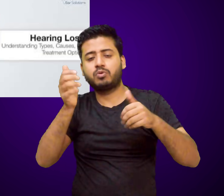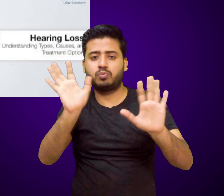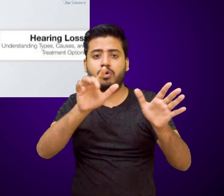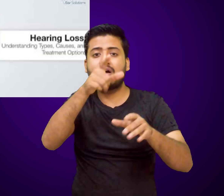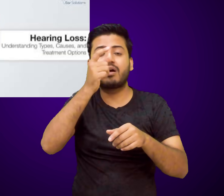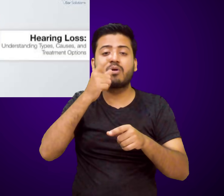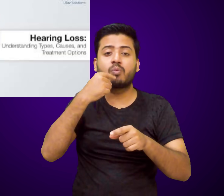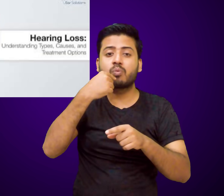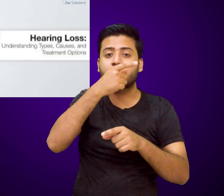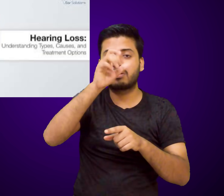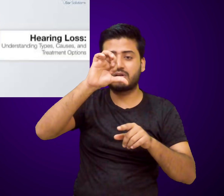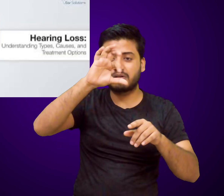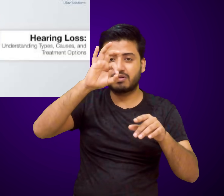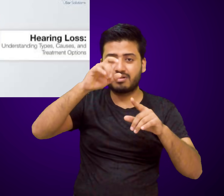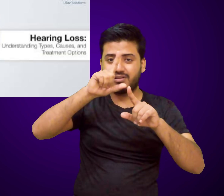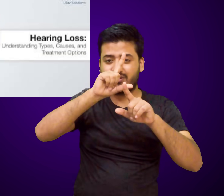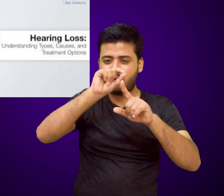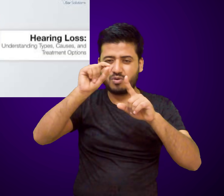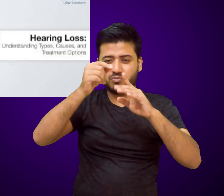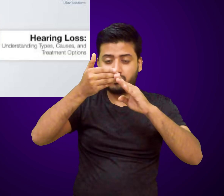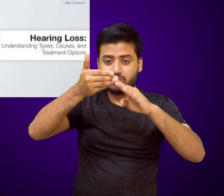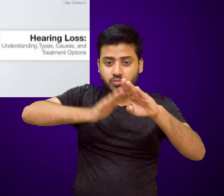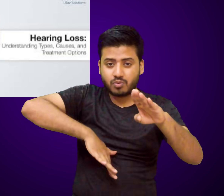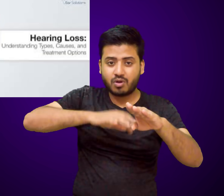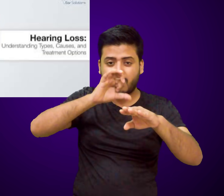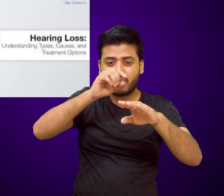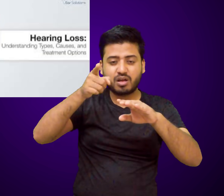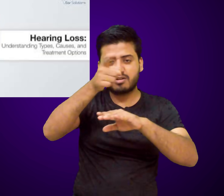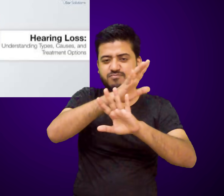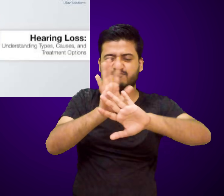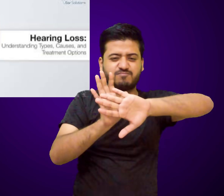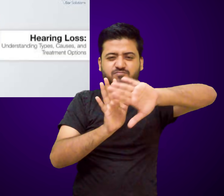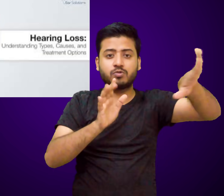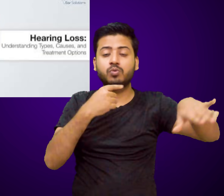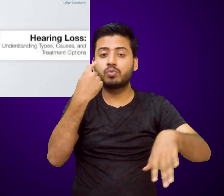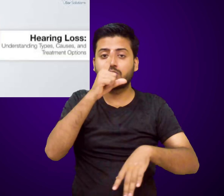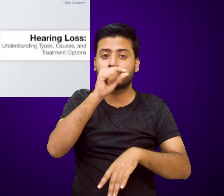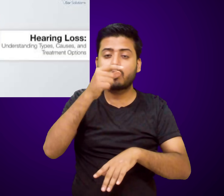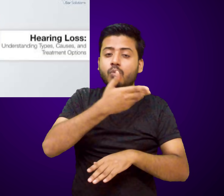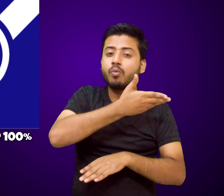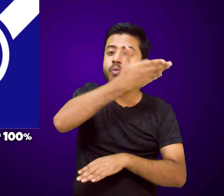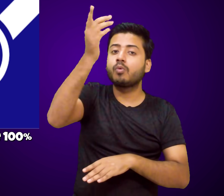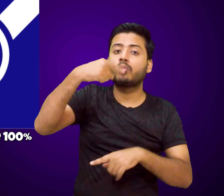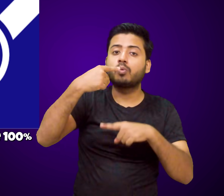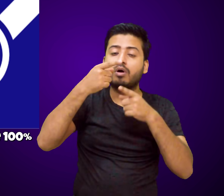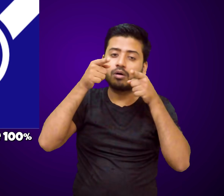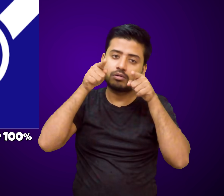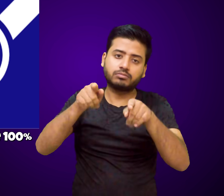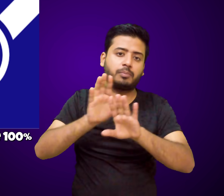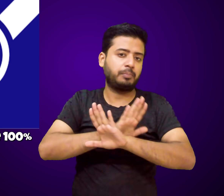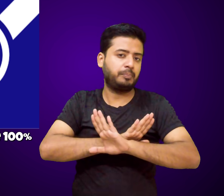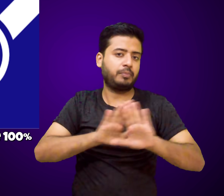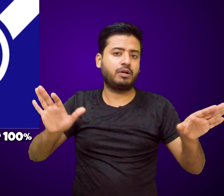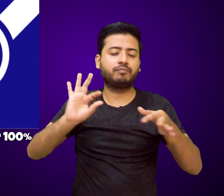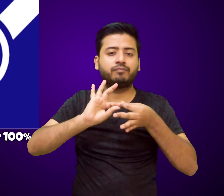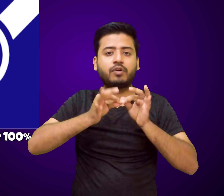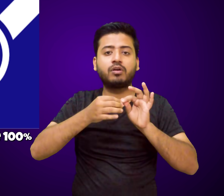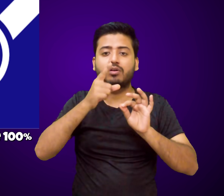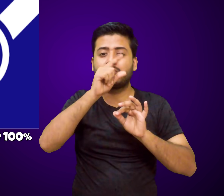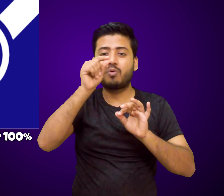time. Purpose-specific travel. For concessions issued for a specific purpose, e.g., medical treatment or exams,